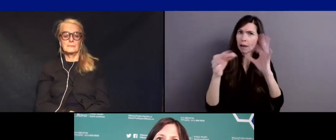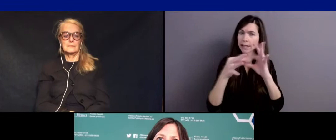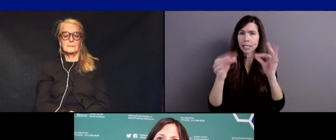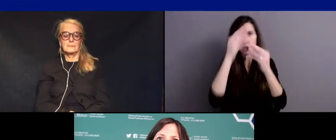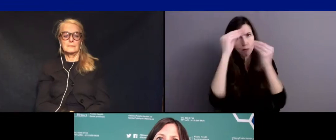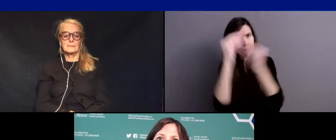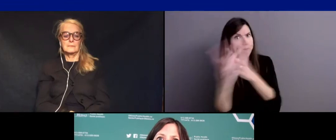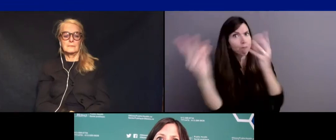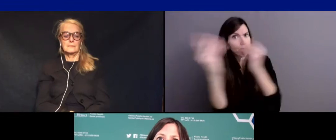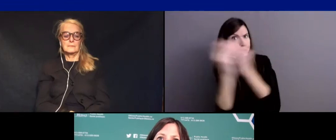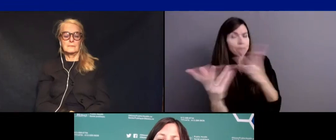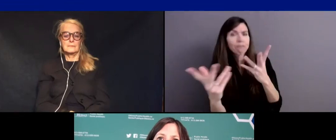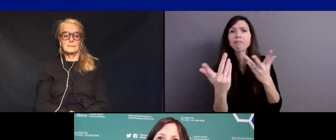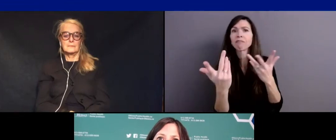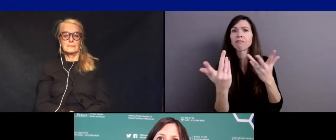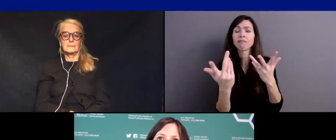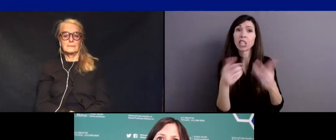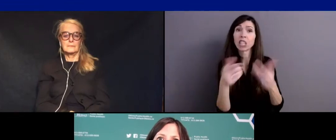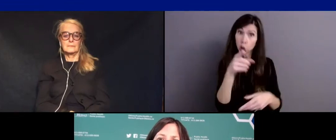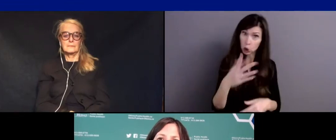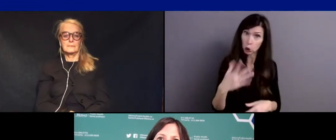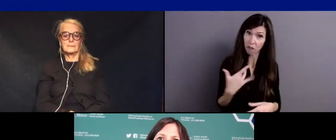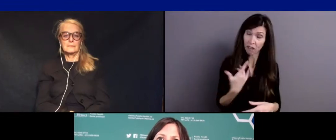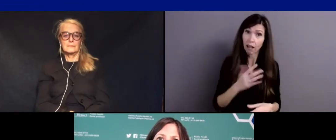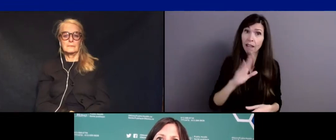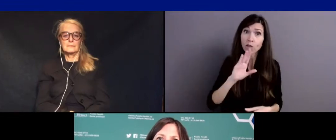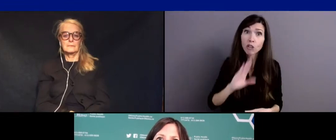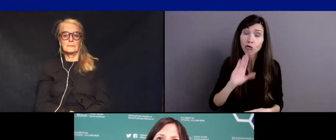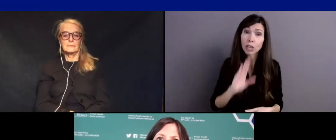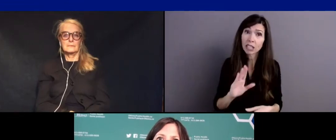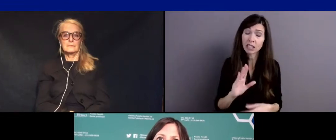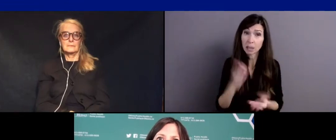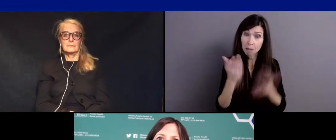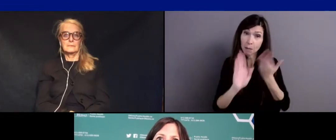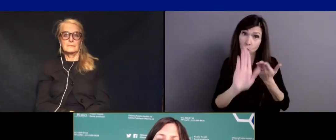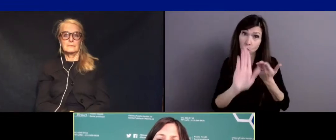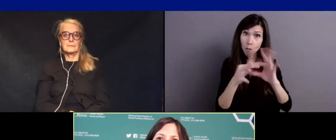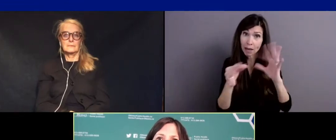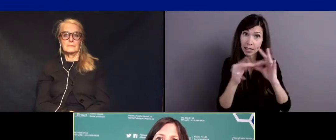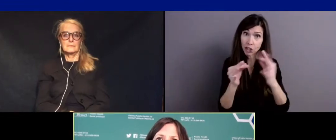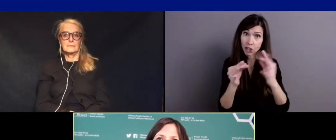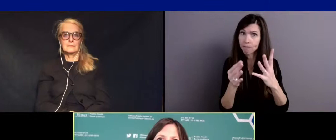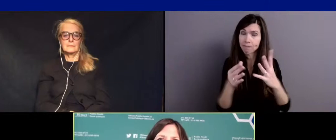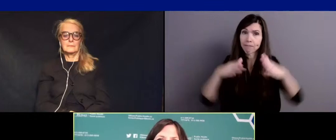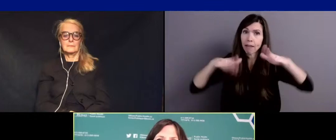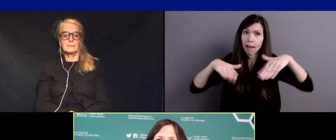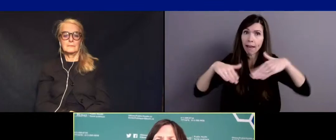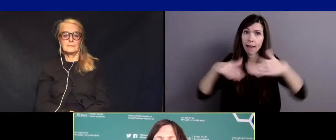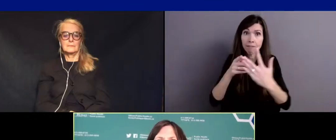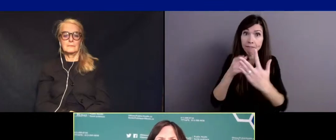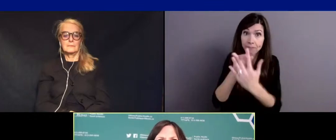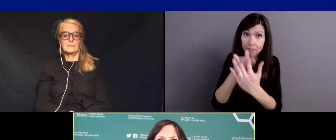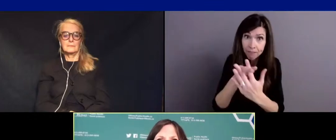team sports. Is there some frustration on your part that maybe the message isn't getting through?